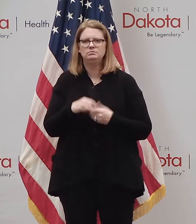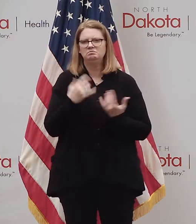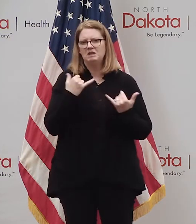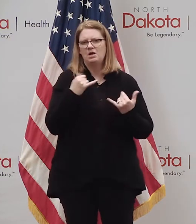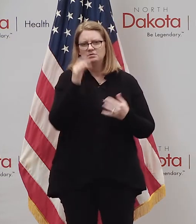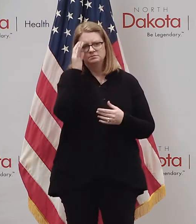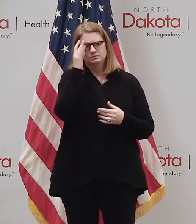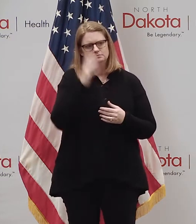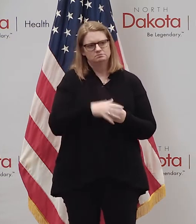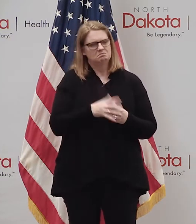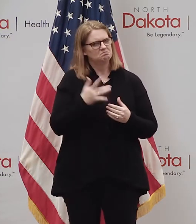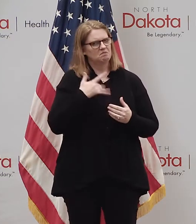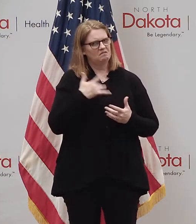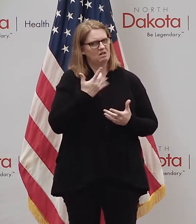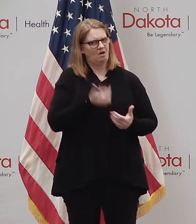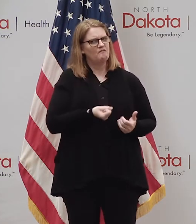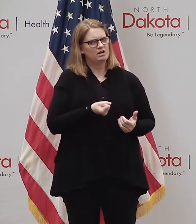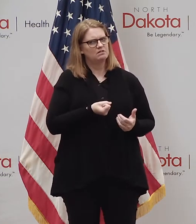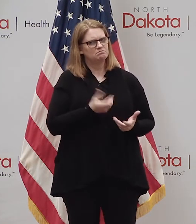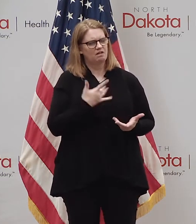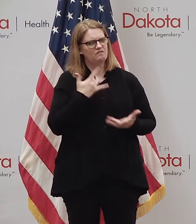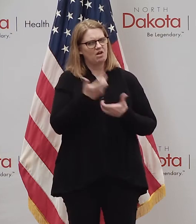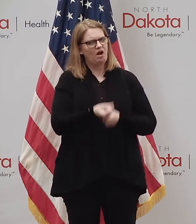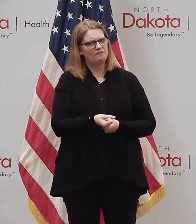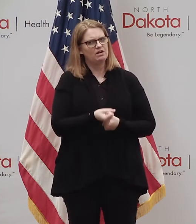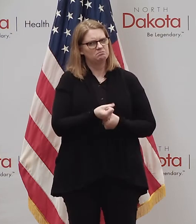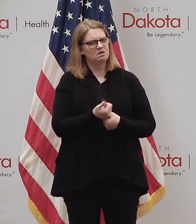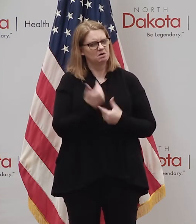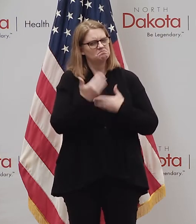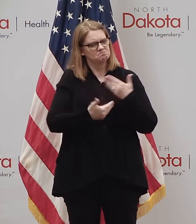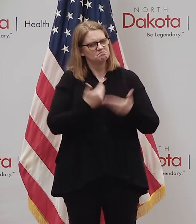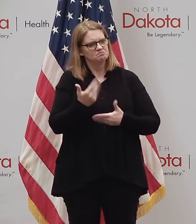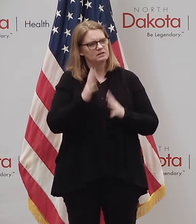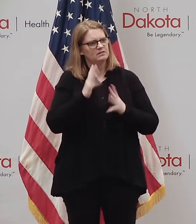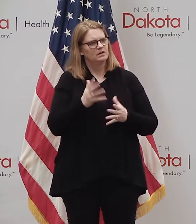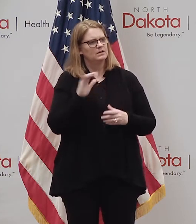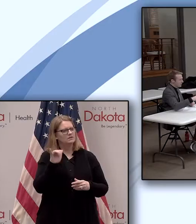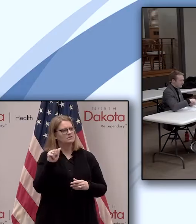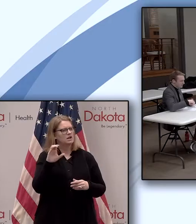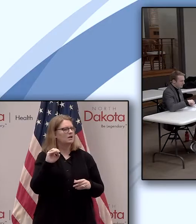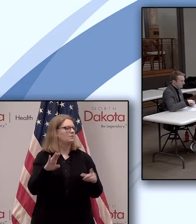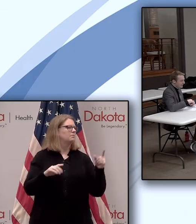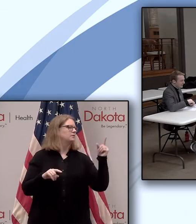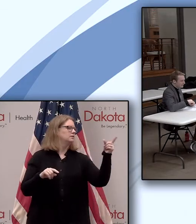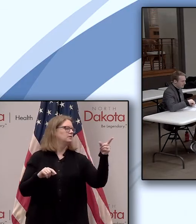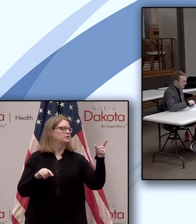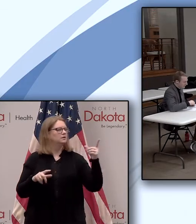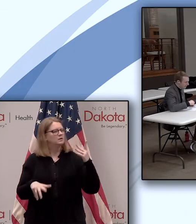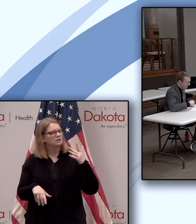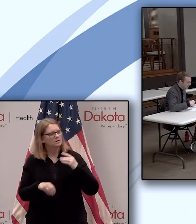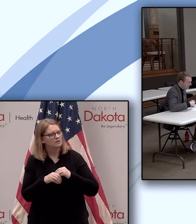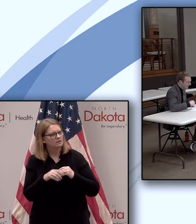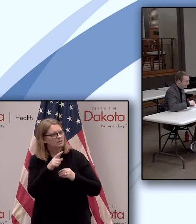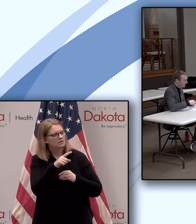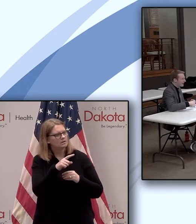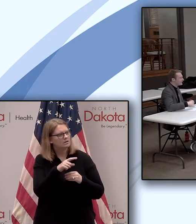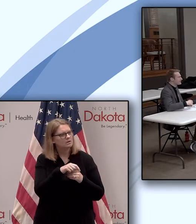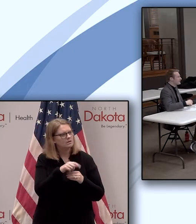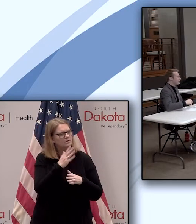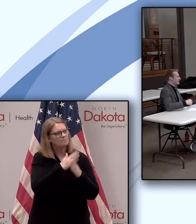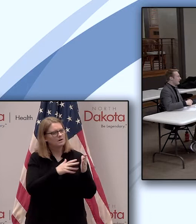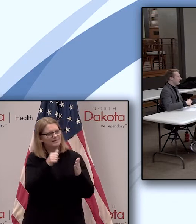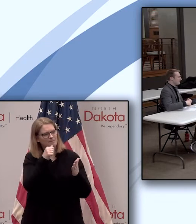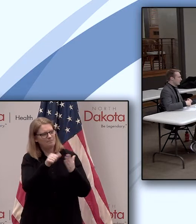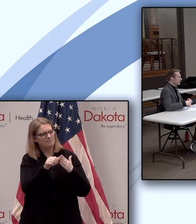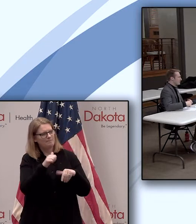right now, I've got good confidence that we're on a good trajectory right now. Jacob? Going off of that, as a part of the mail-in